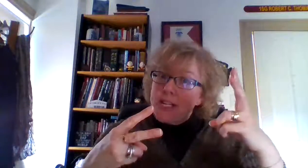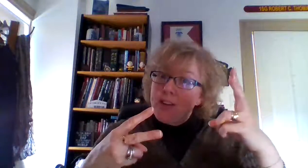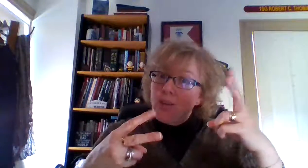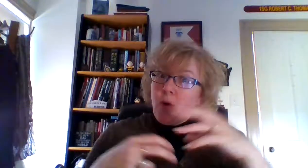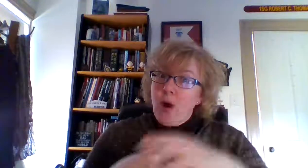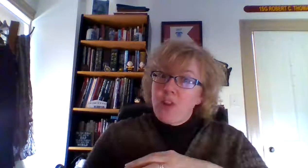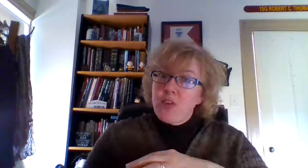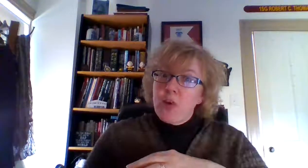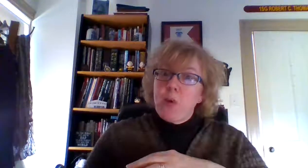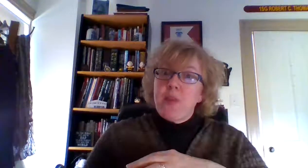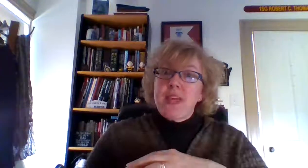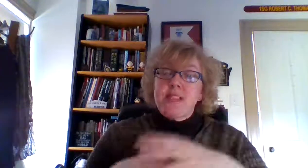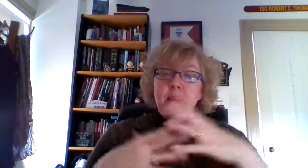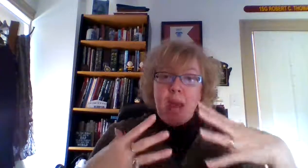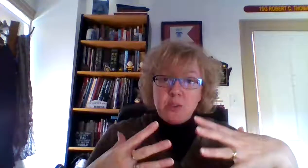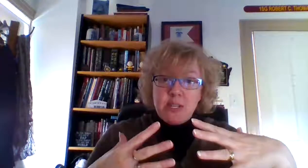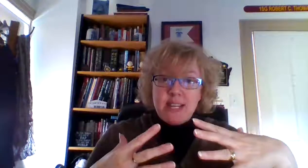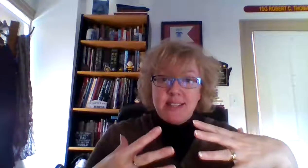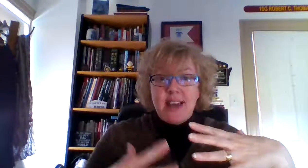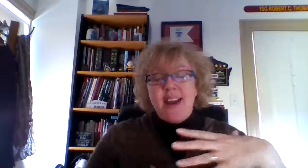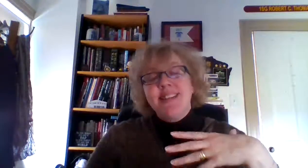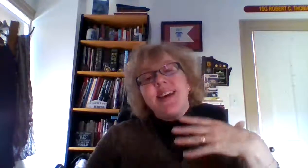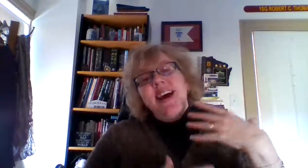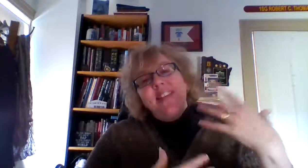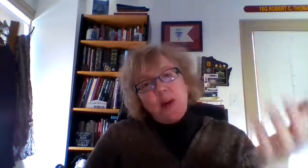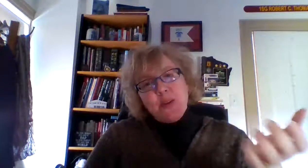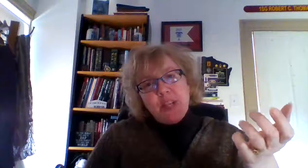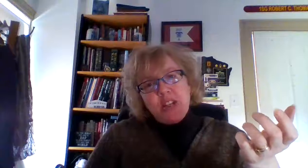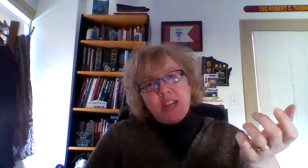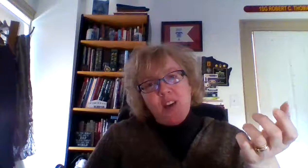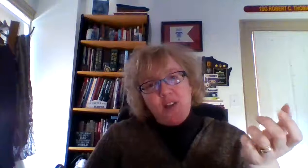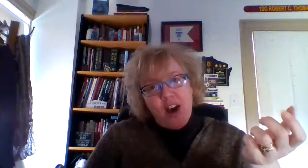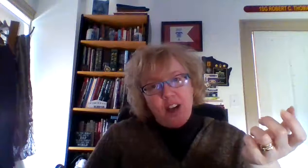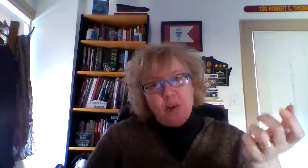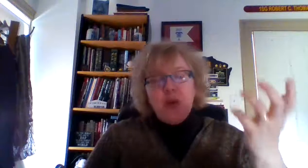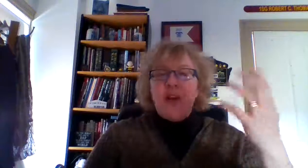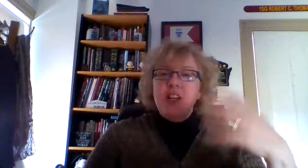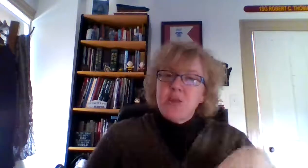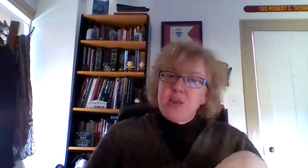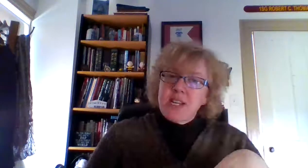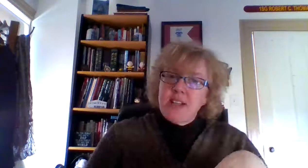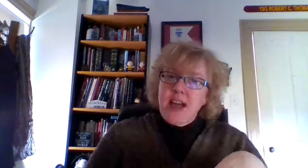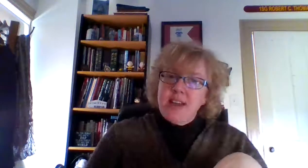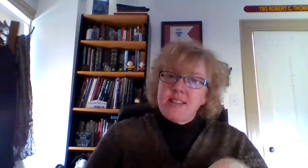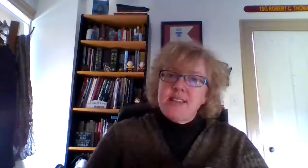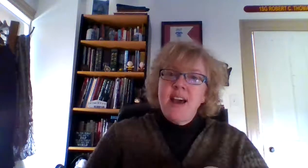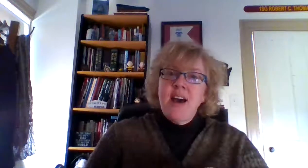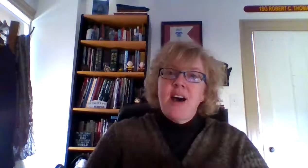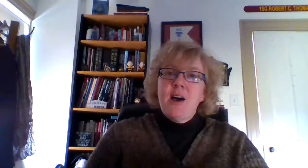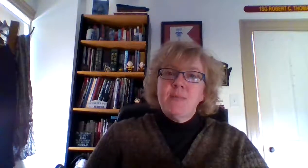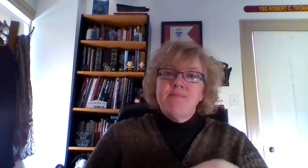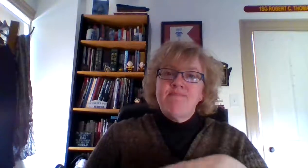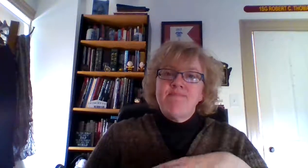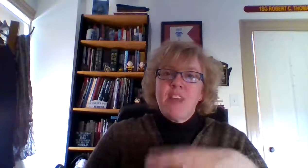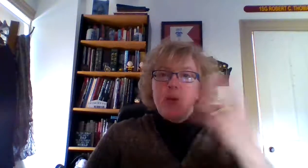posted for all of you the St. Patrick's Day signs. That was really just kind of fun. We were going to do those in class, eat